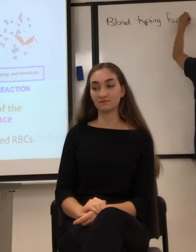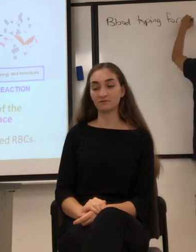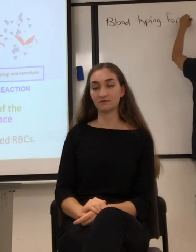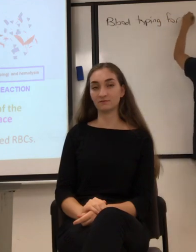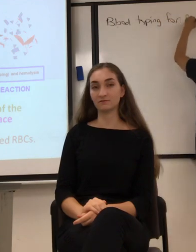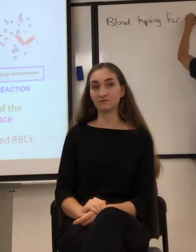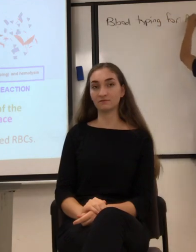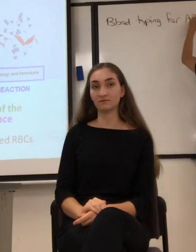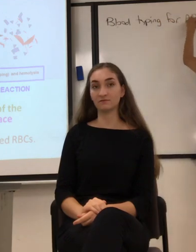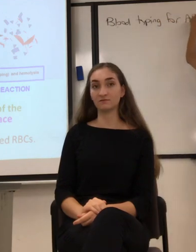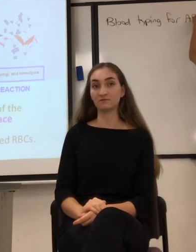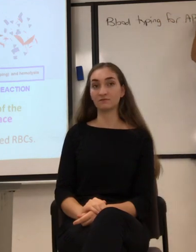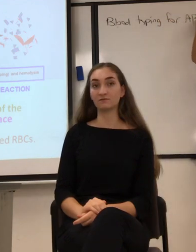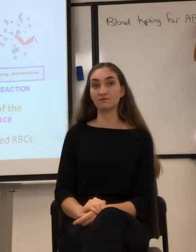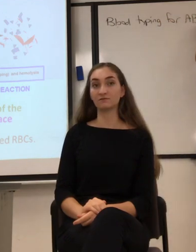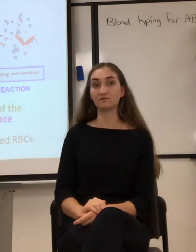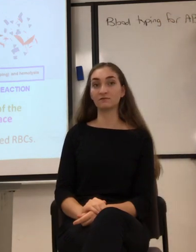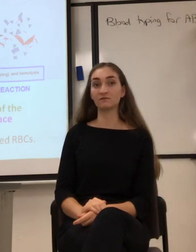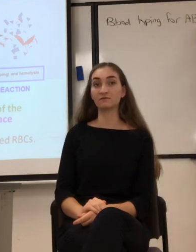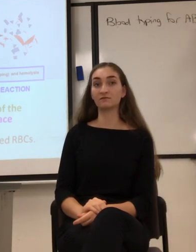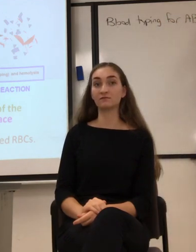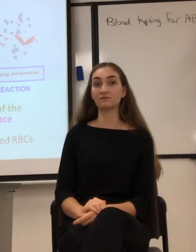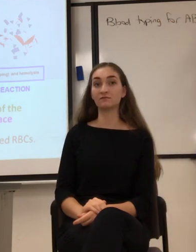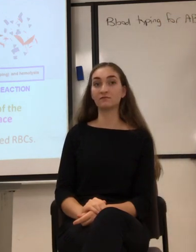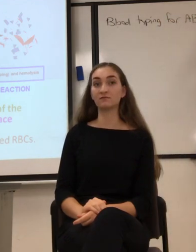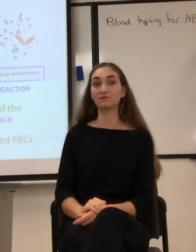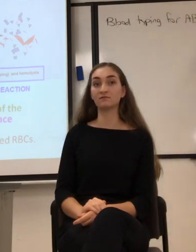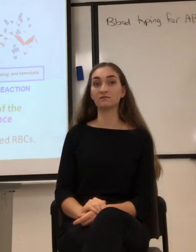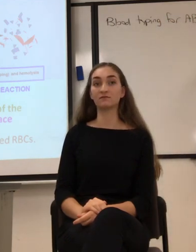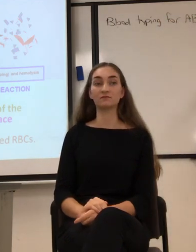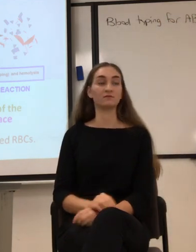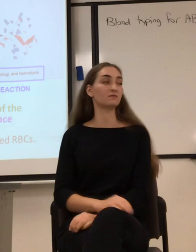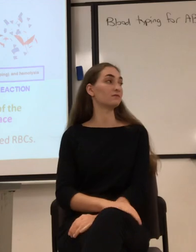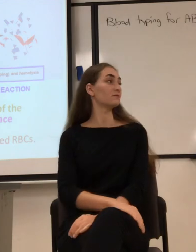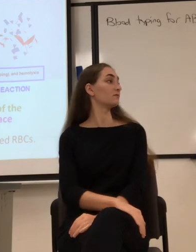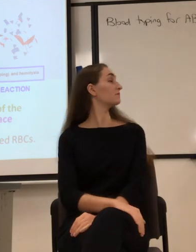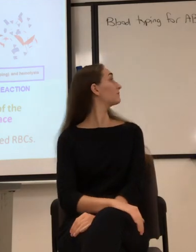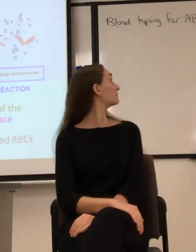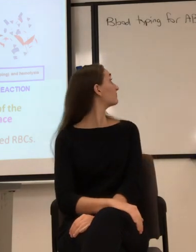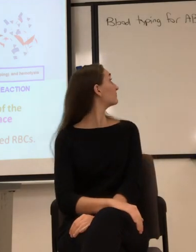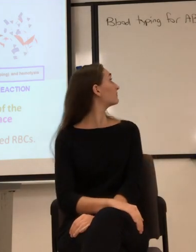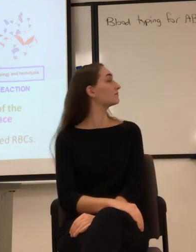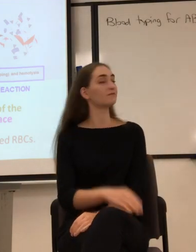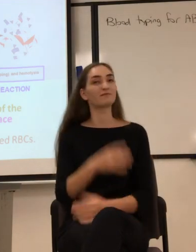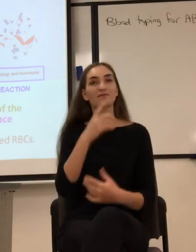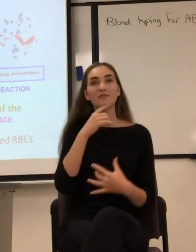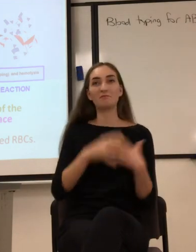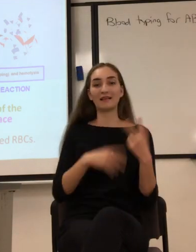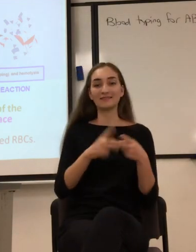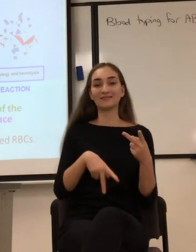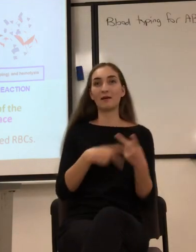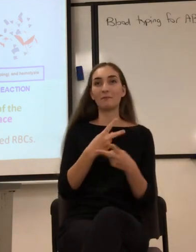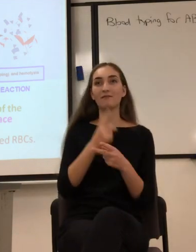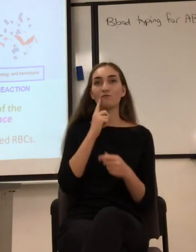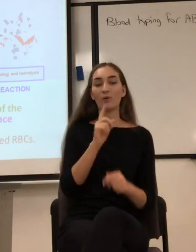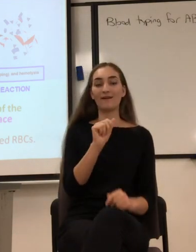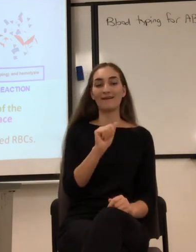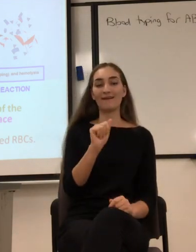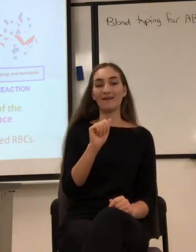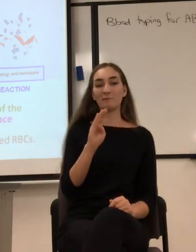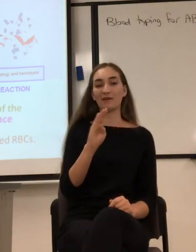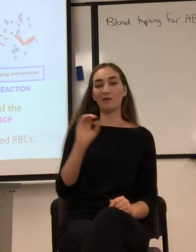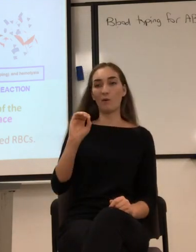for ABO as well as the RH systems, it prevents agglutination.